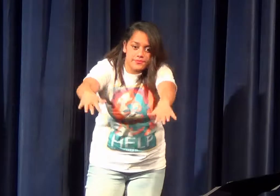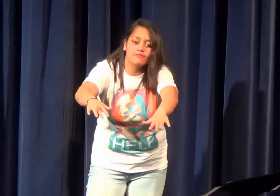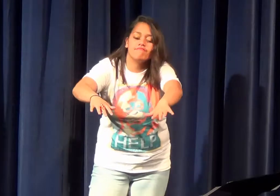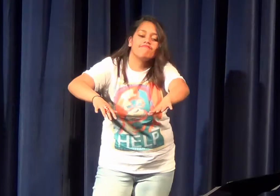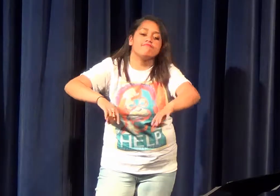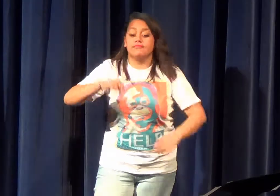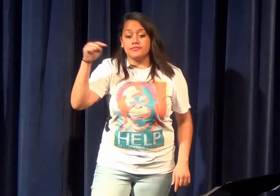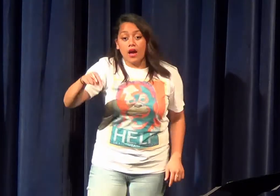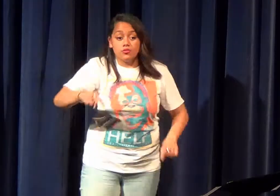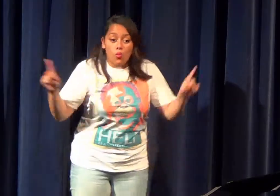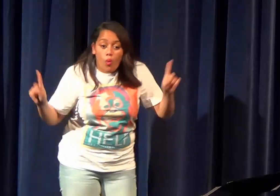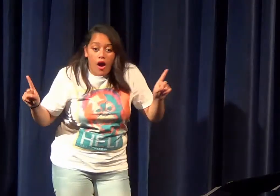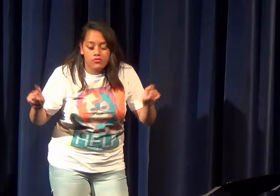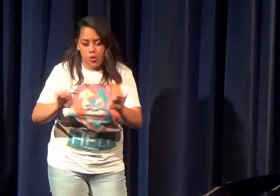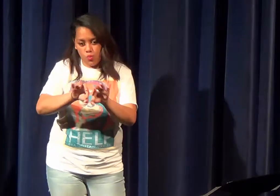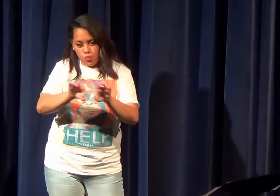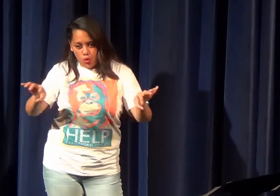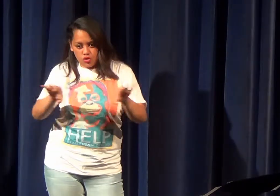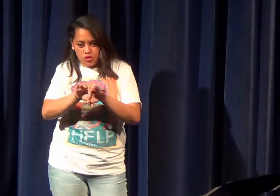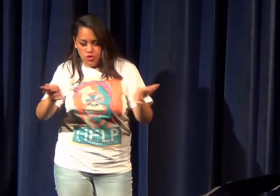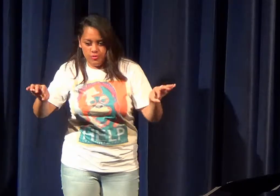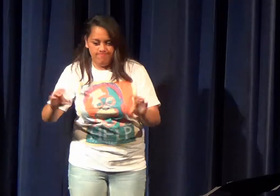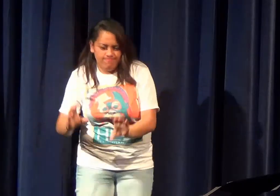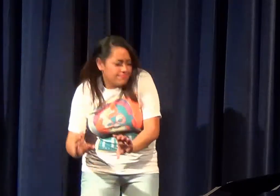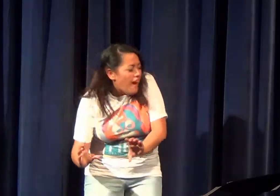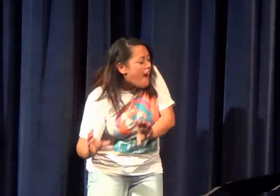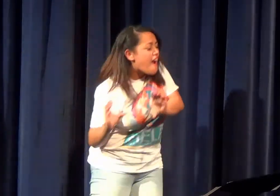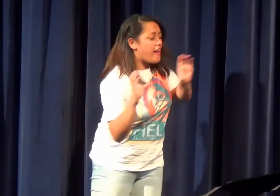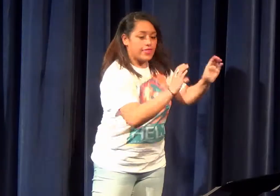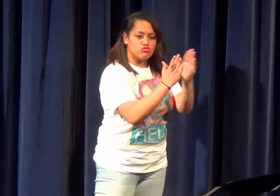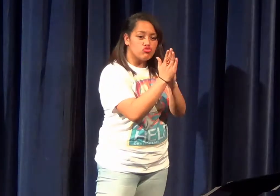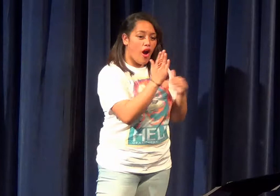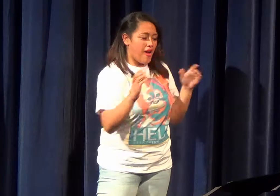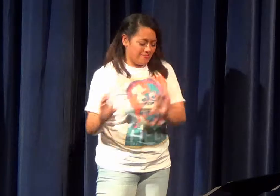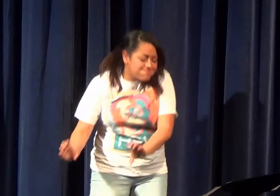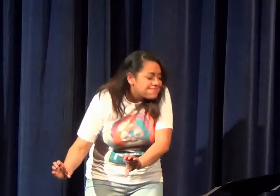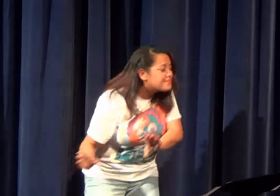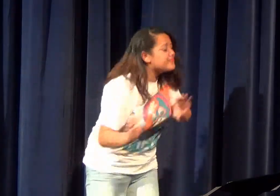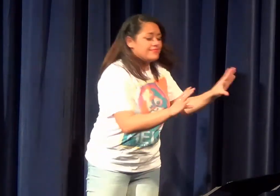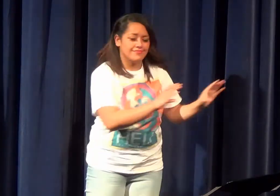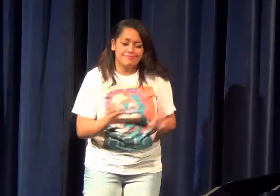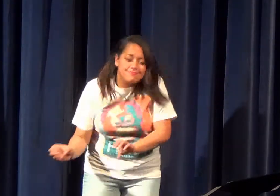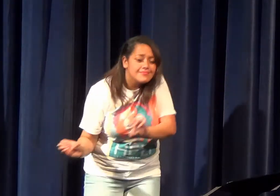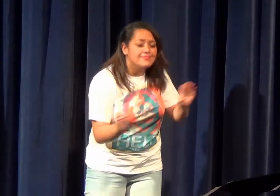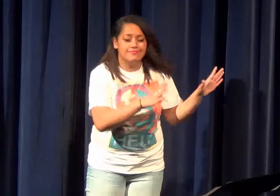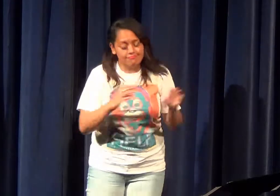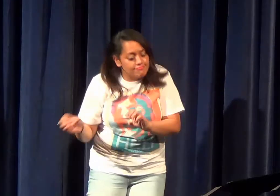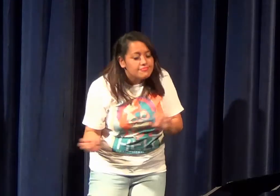all down. And they did this to get the wood. And they would put all their big logs on the logging